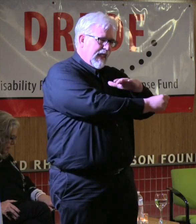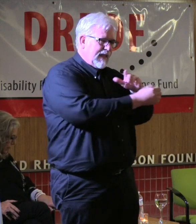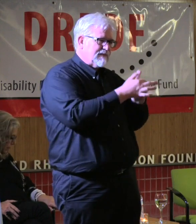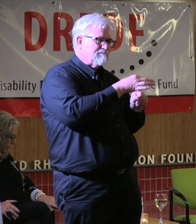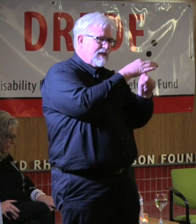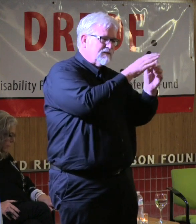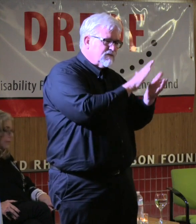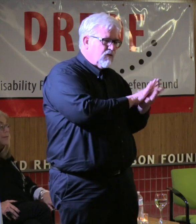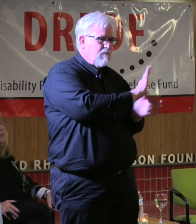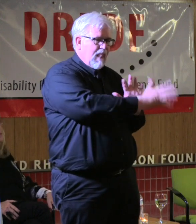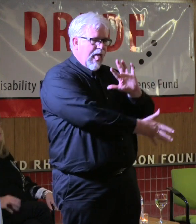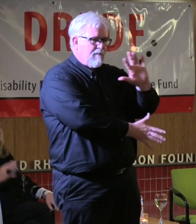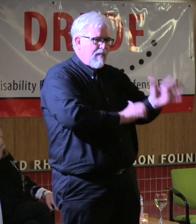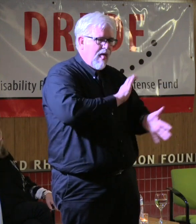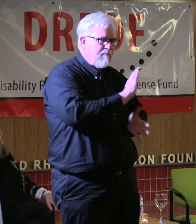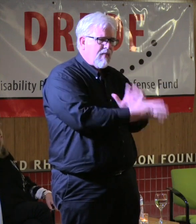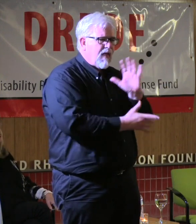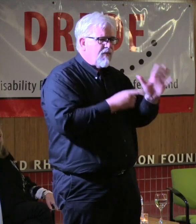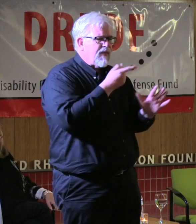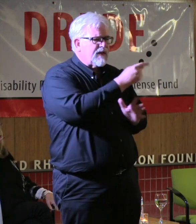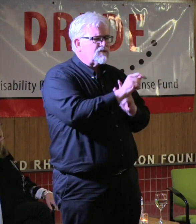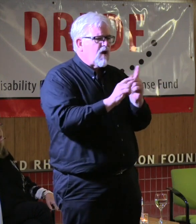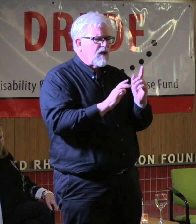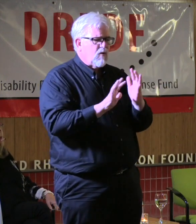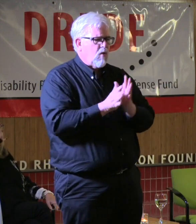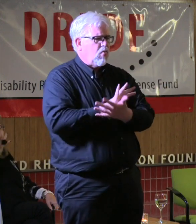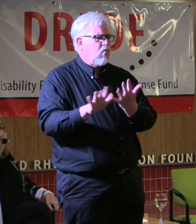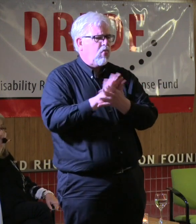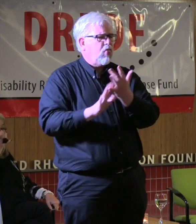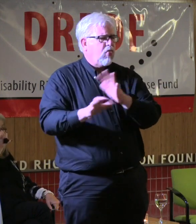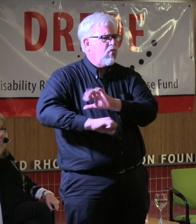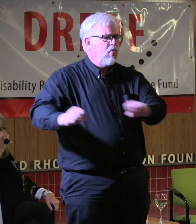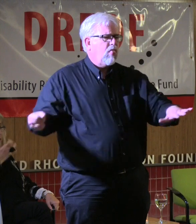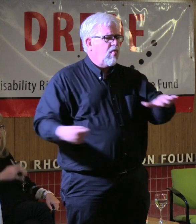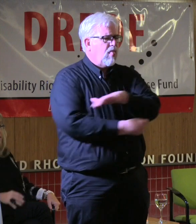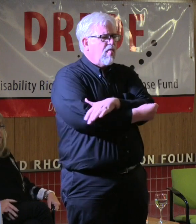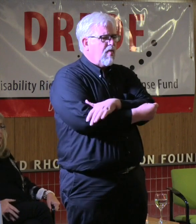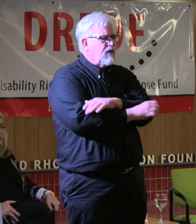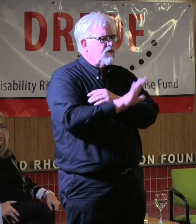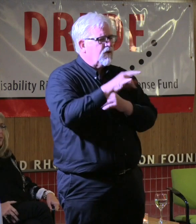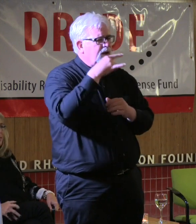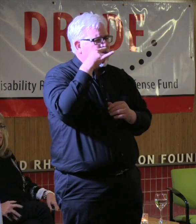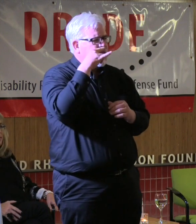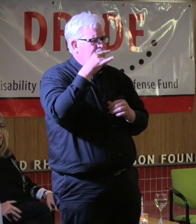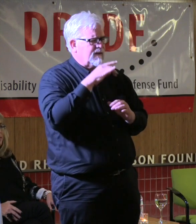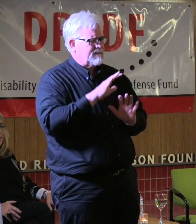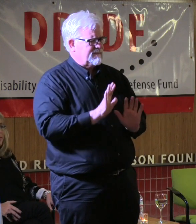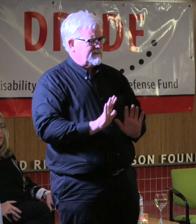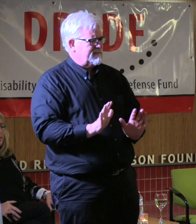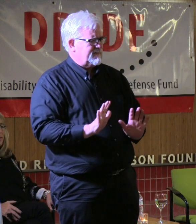try to conduit your child in a certain direction.